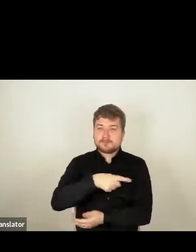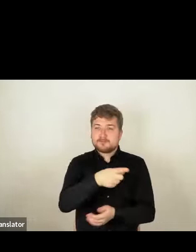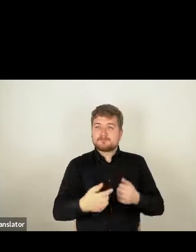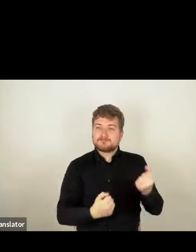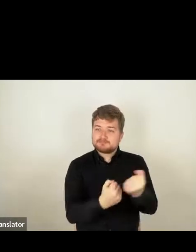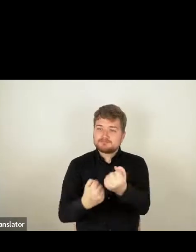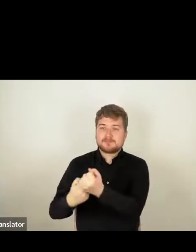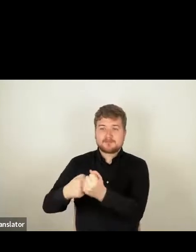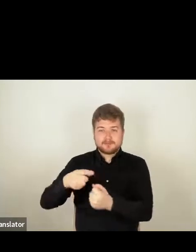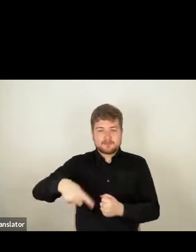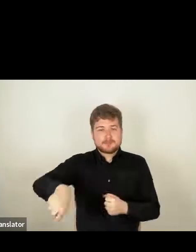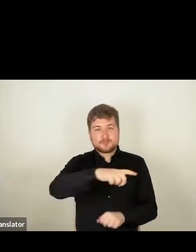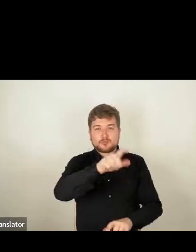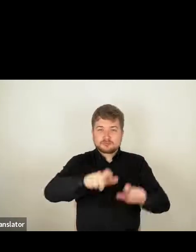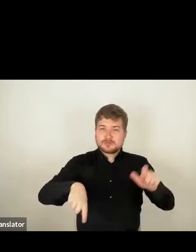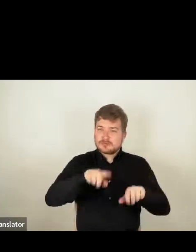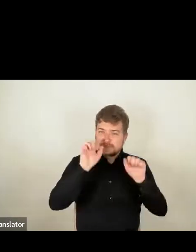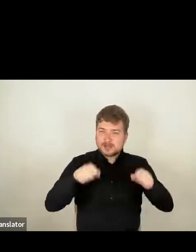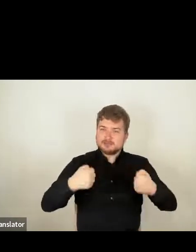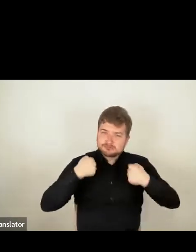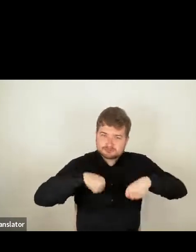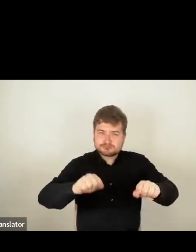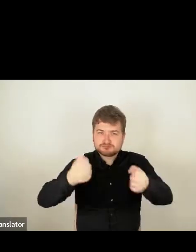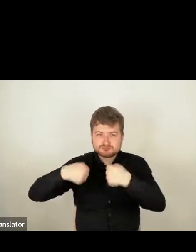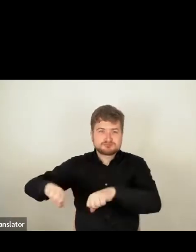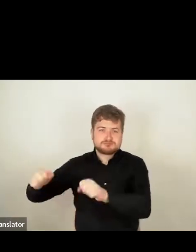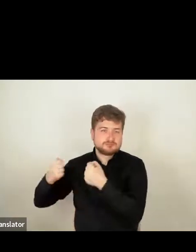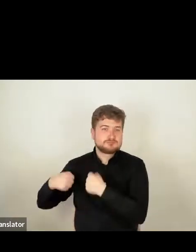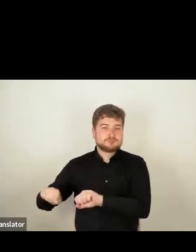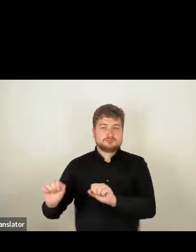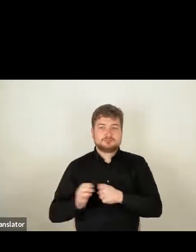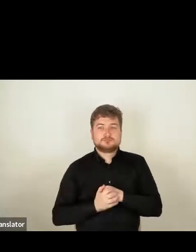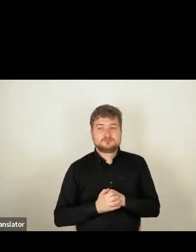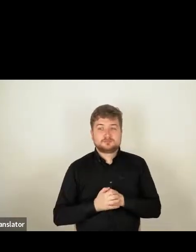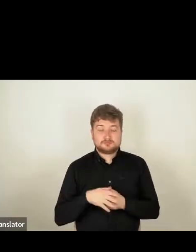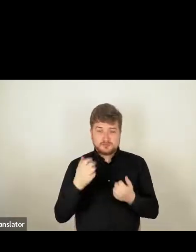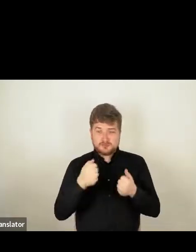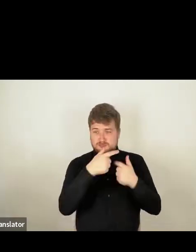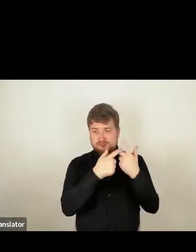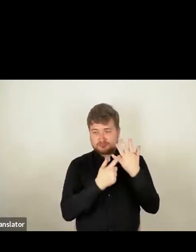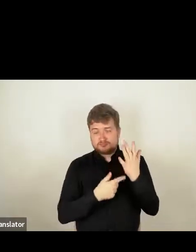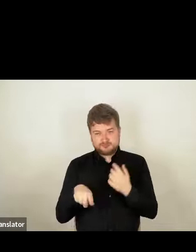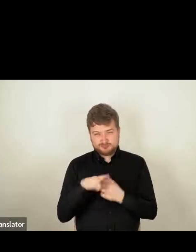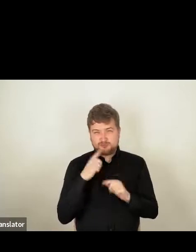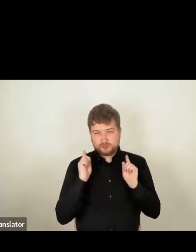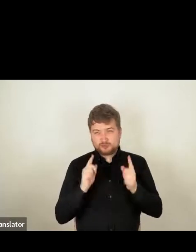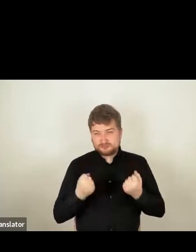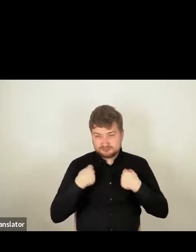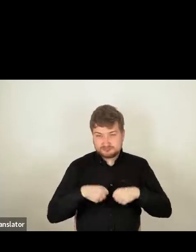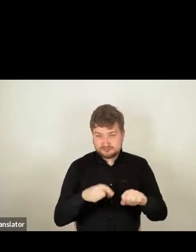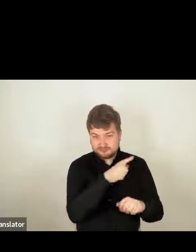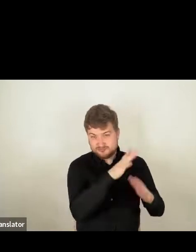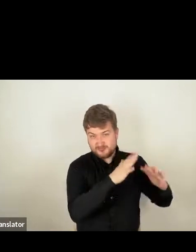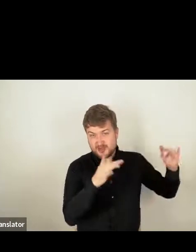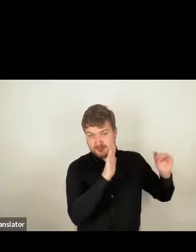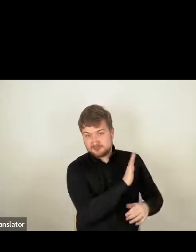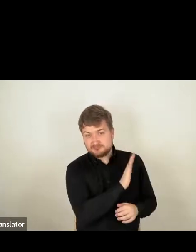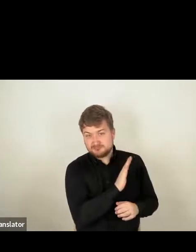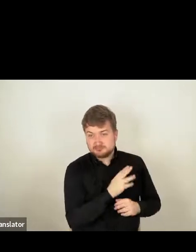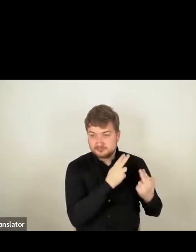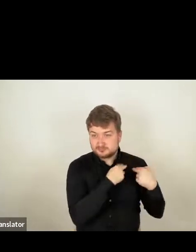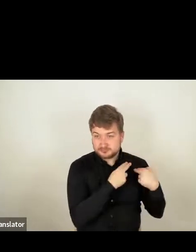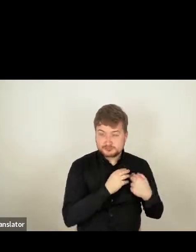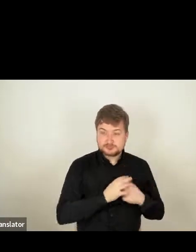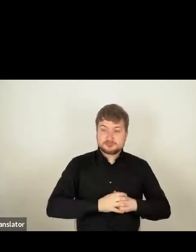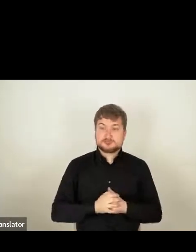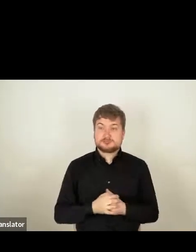the field. And so these are some of the things that must be done in parliaments. I think those are some of the things that we are beginning to do in our parliament in Canada. But